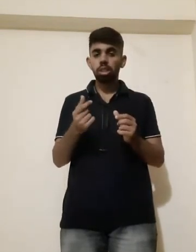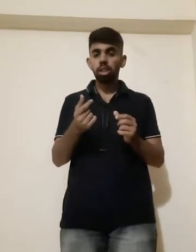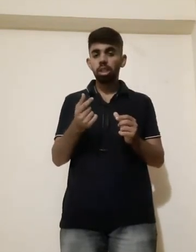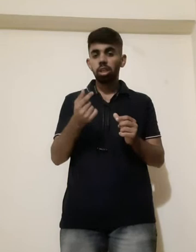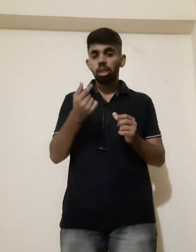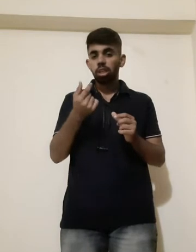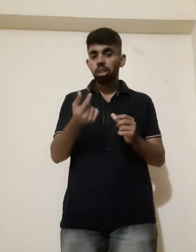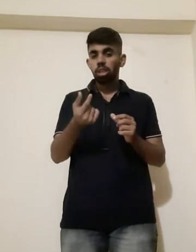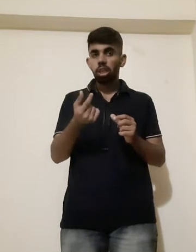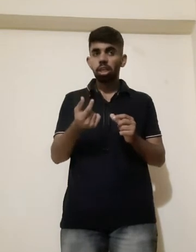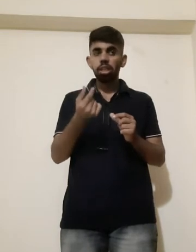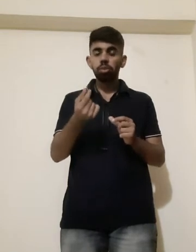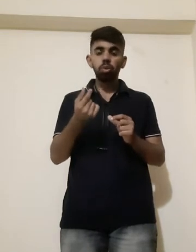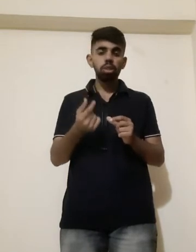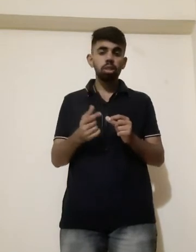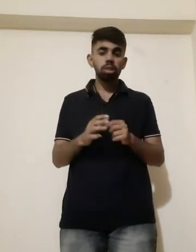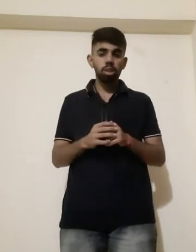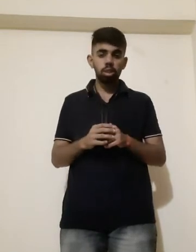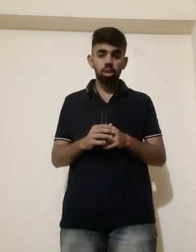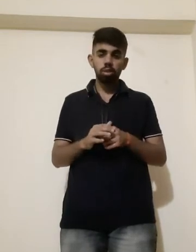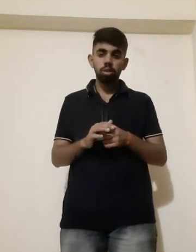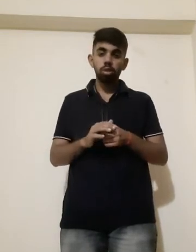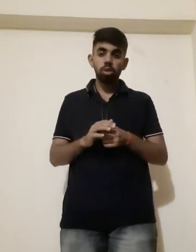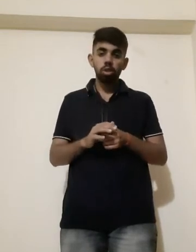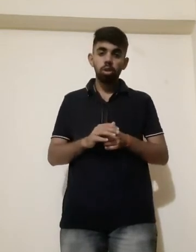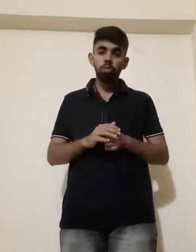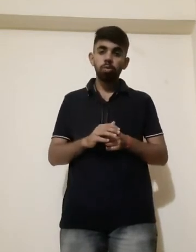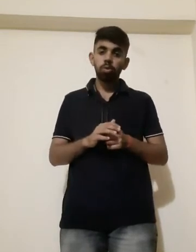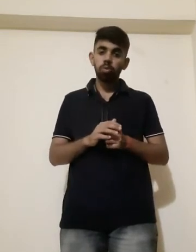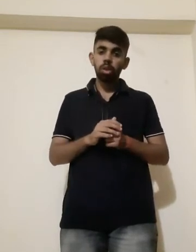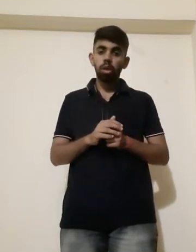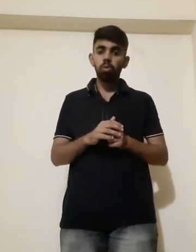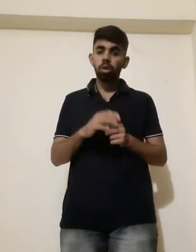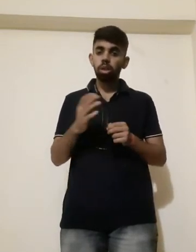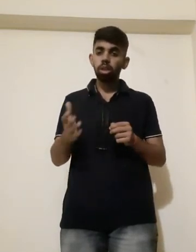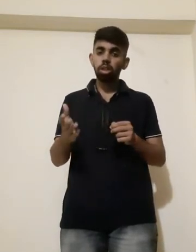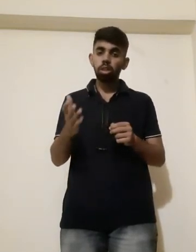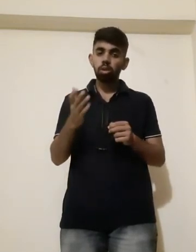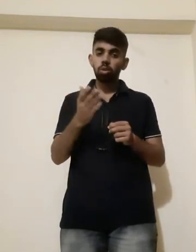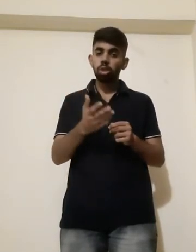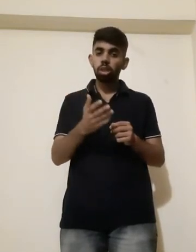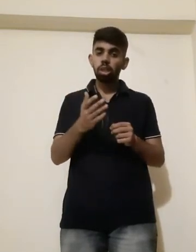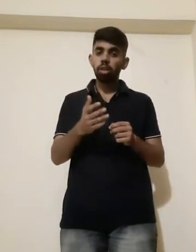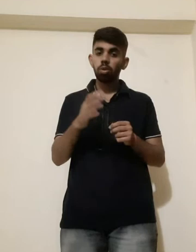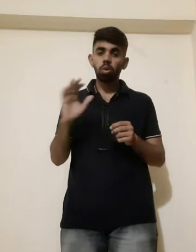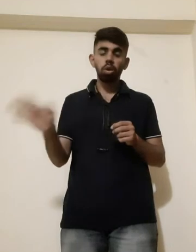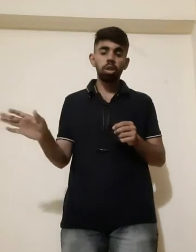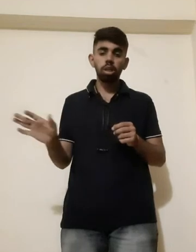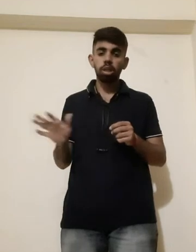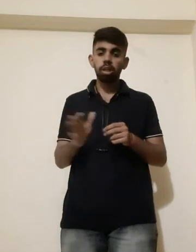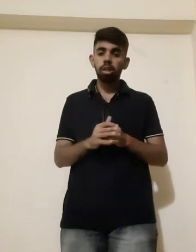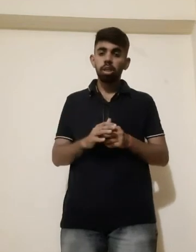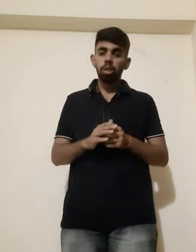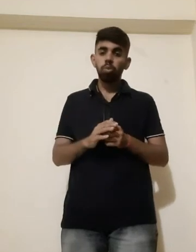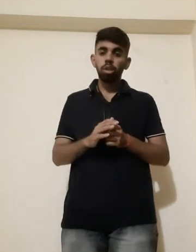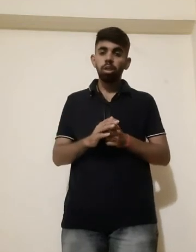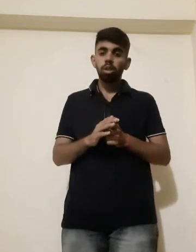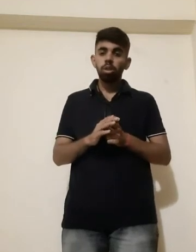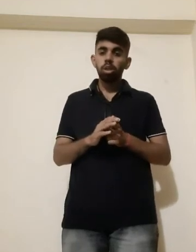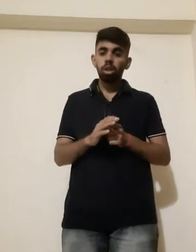contain at least one constructor. If we have written it or declared it or not declared it, it will if